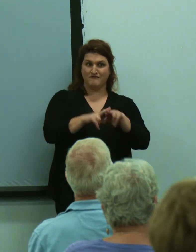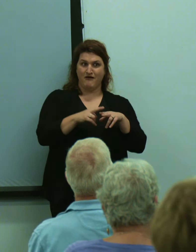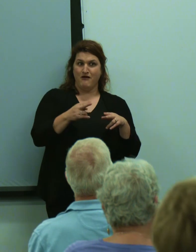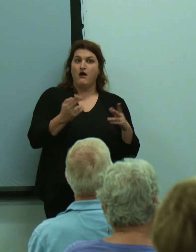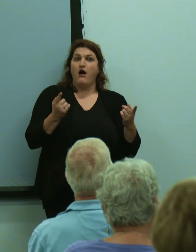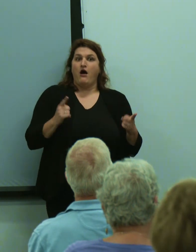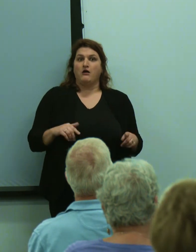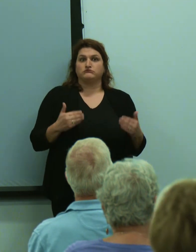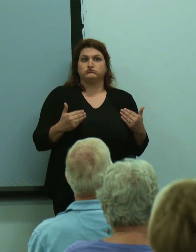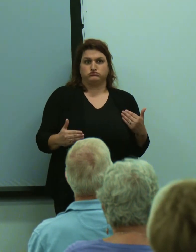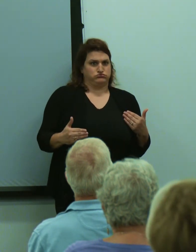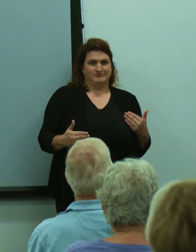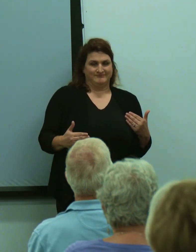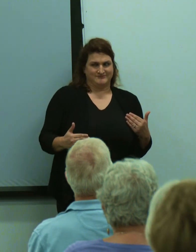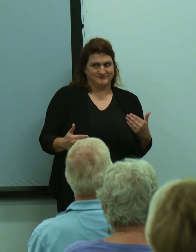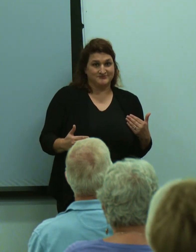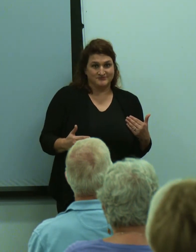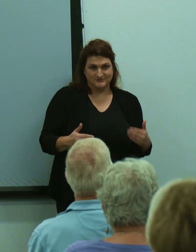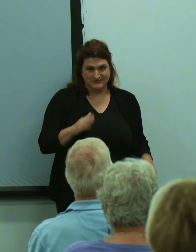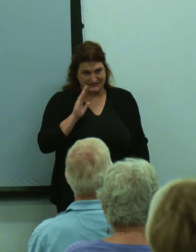upset. It's not fun.